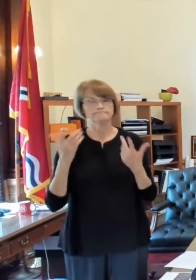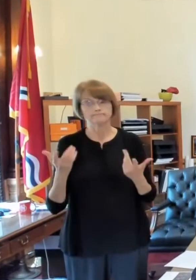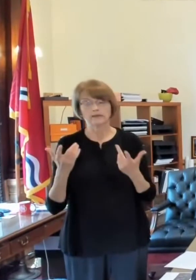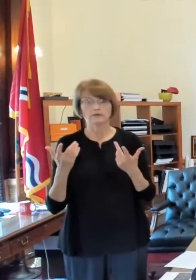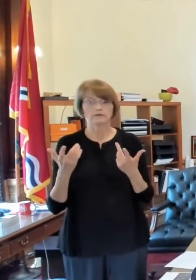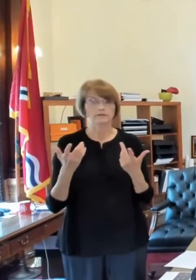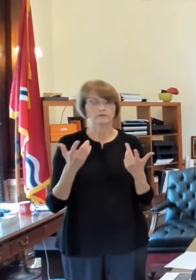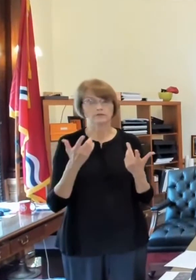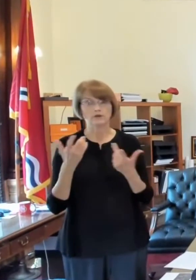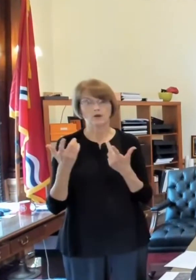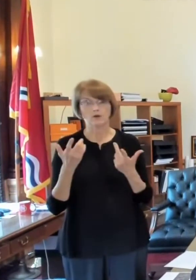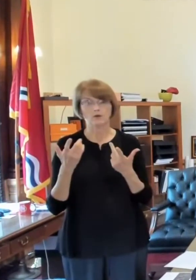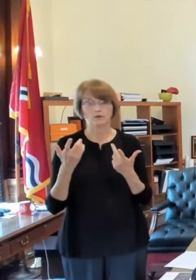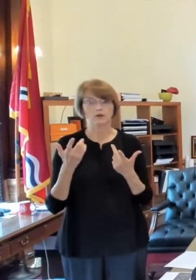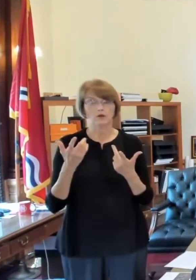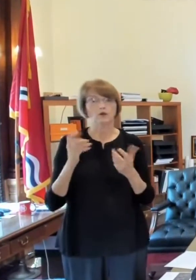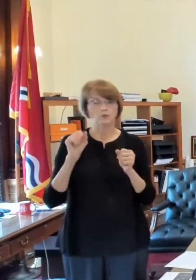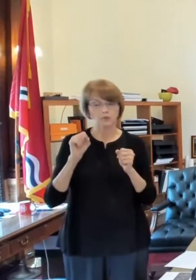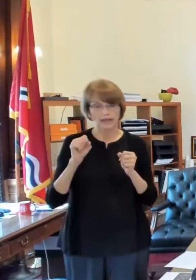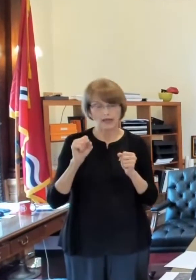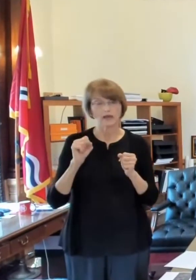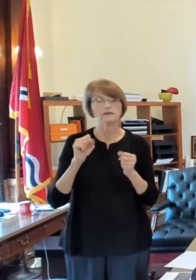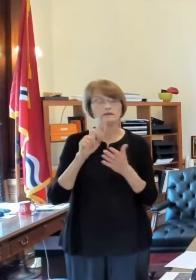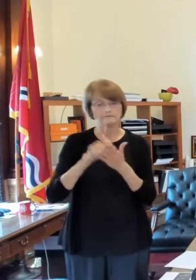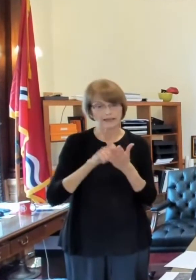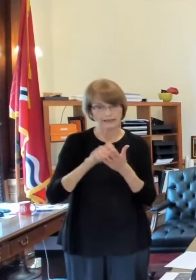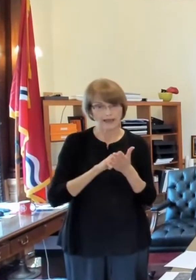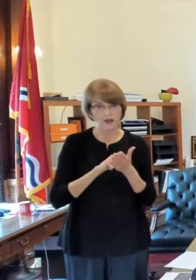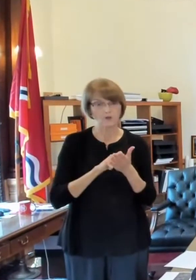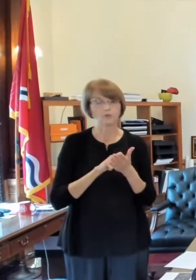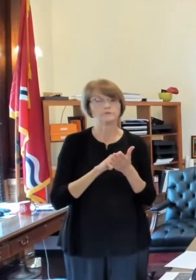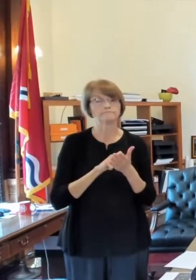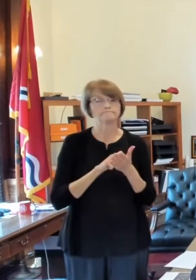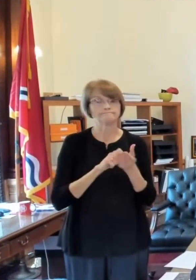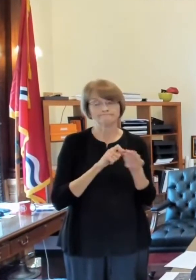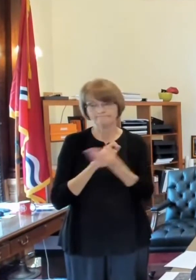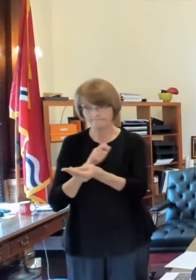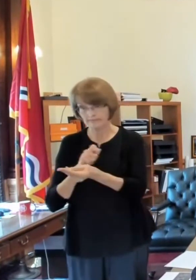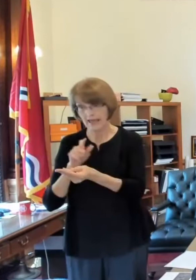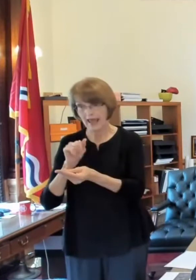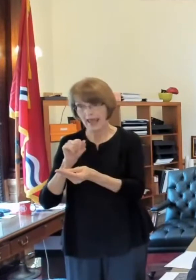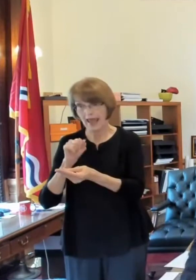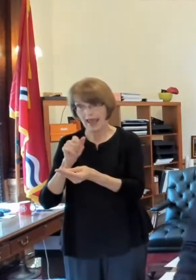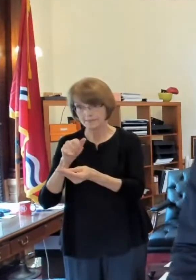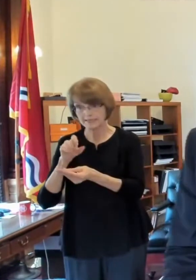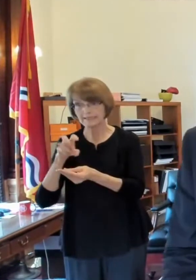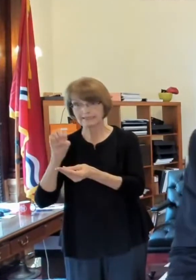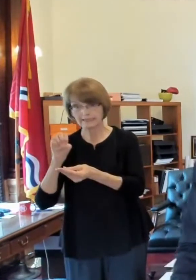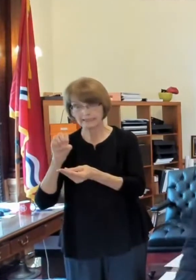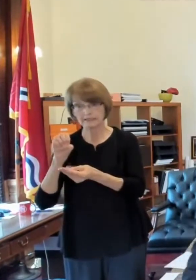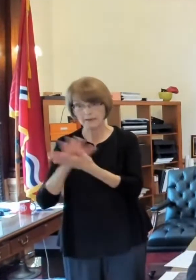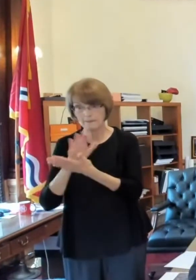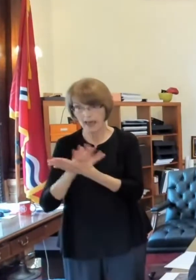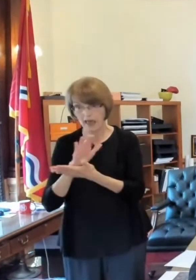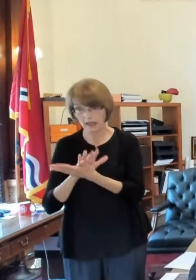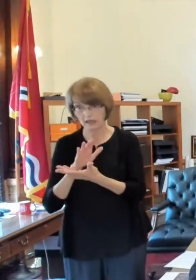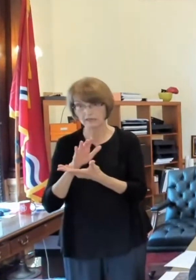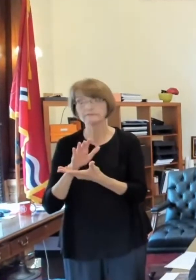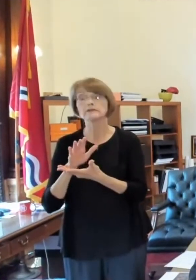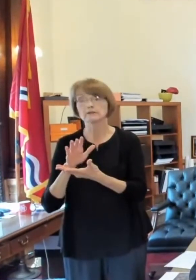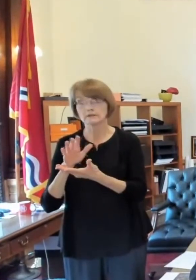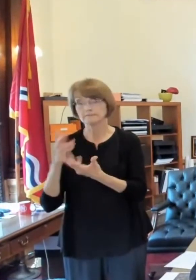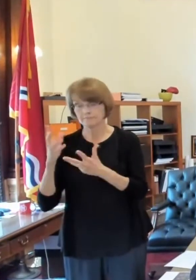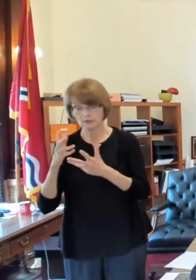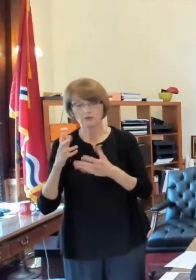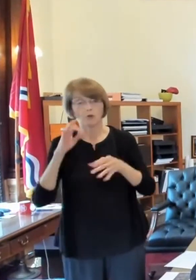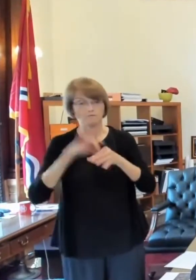ballot at the polls or surrender the ballot and then vote in person at the poll. If anyone has any questions about whether or not we've received your absentee